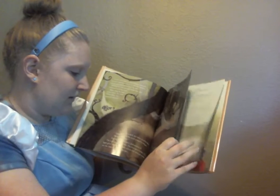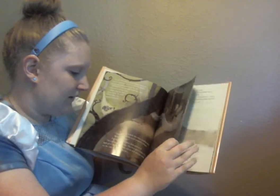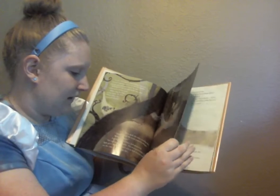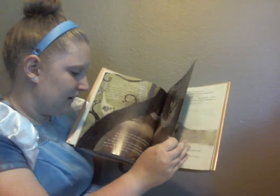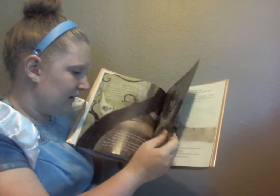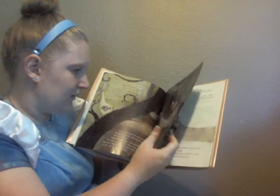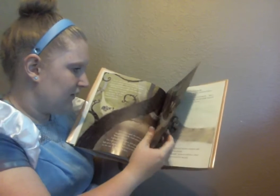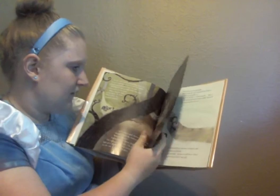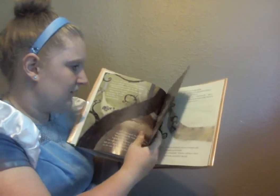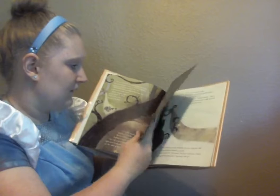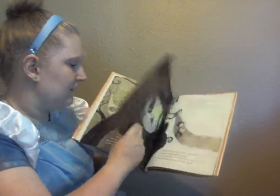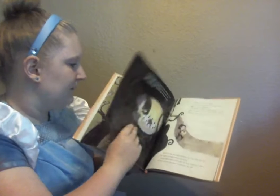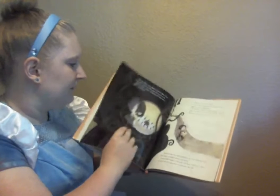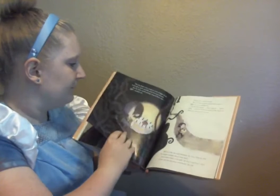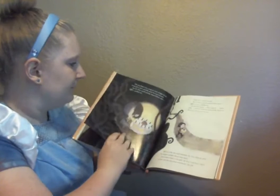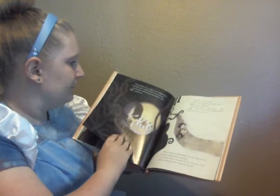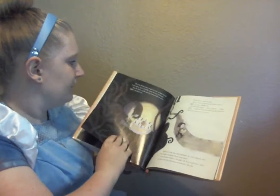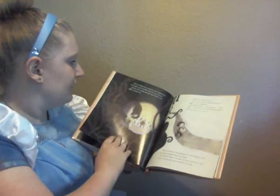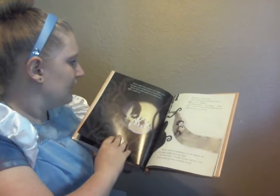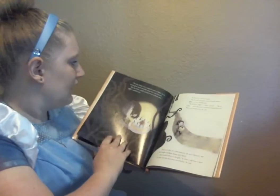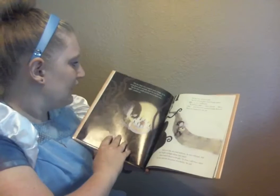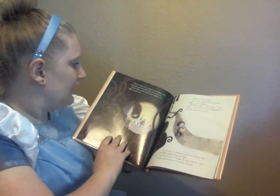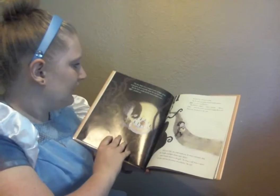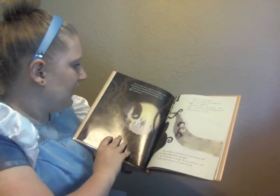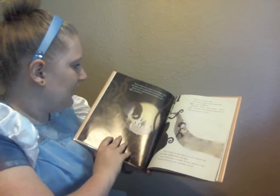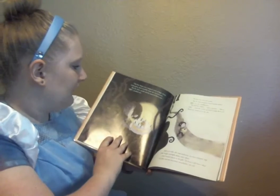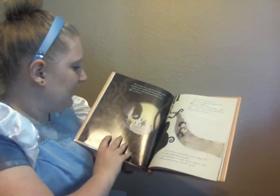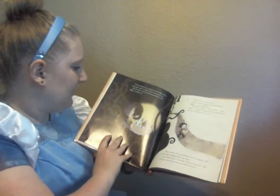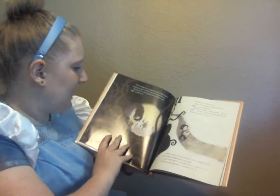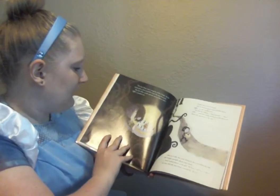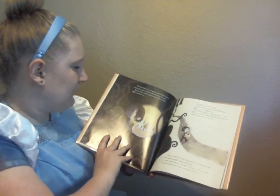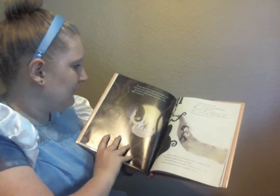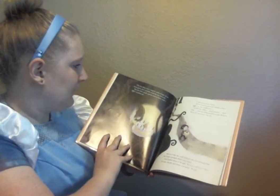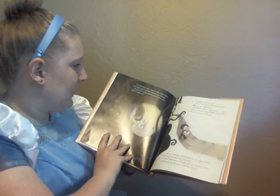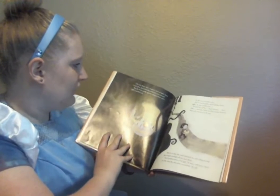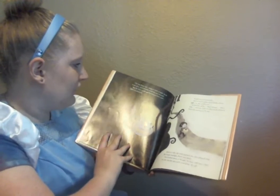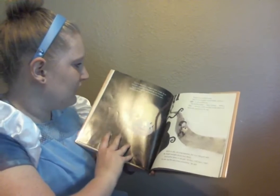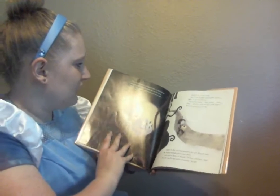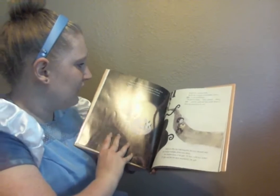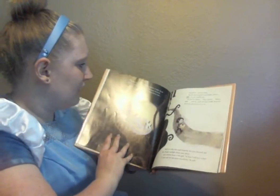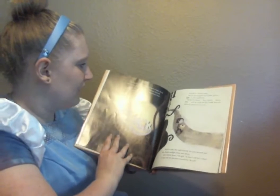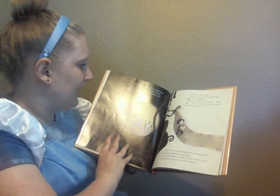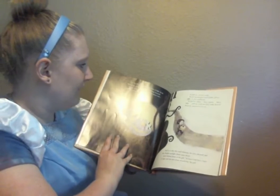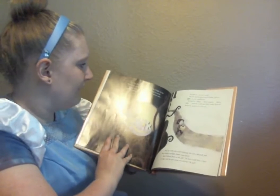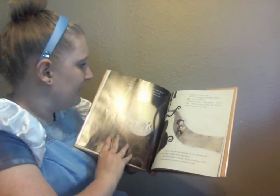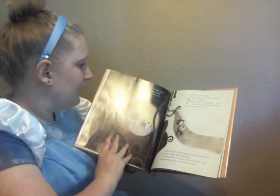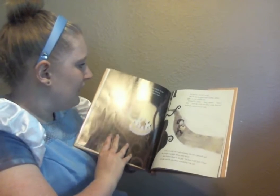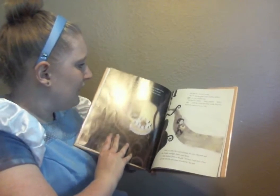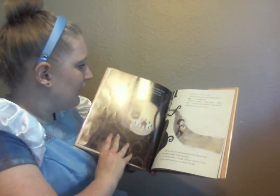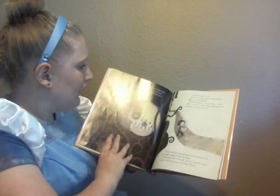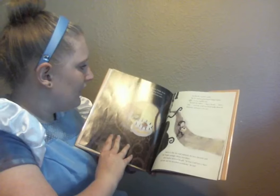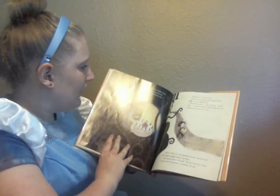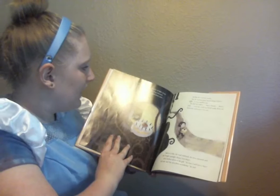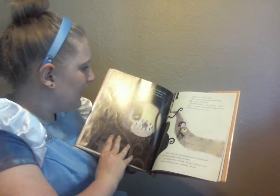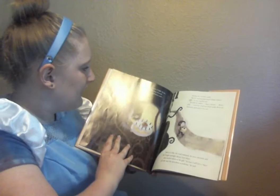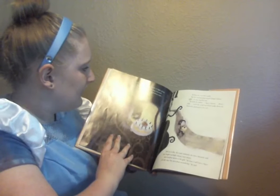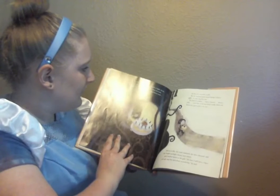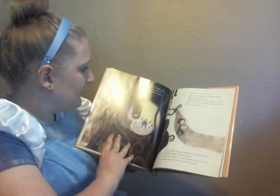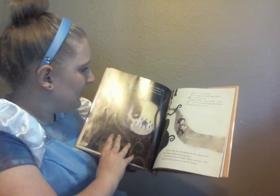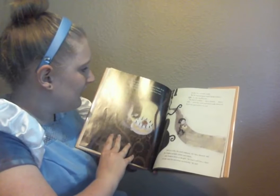10 candles. The tiny flame cast a magical circle of light. In its